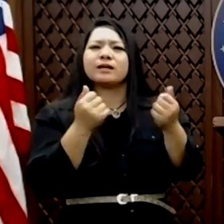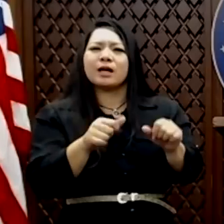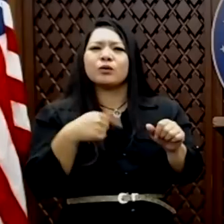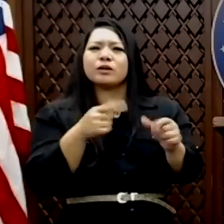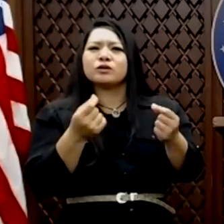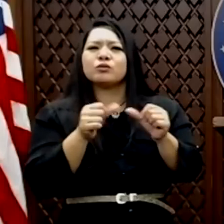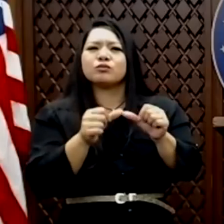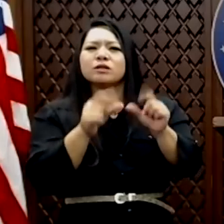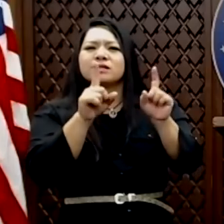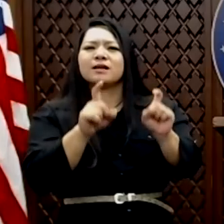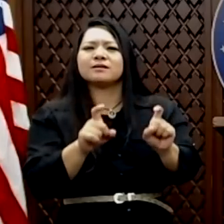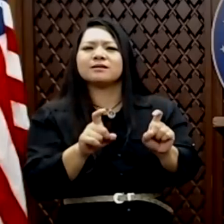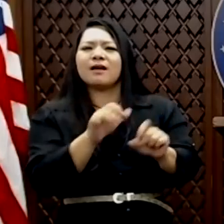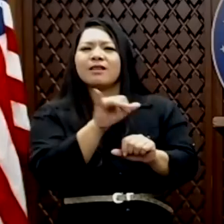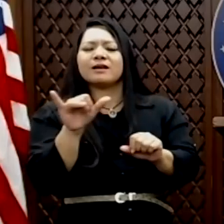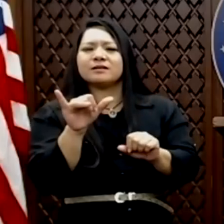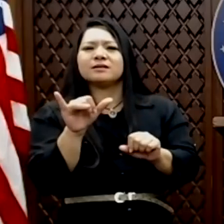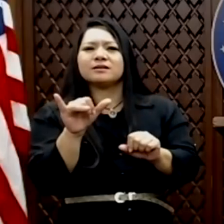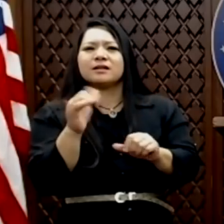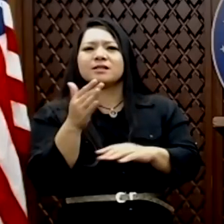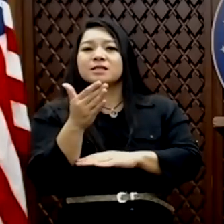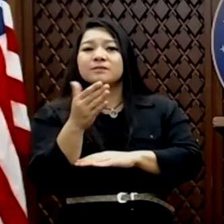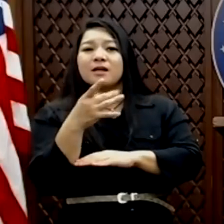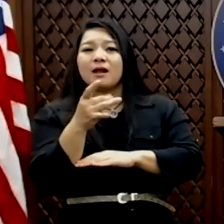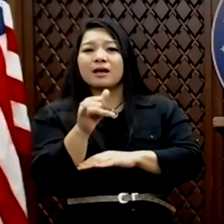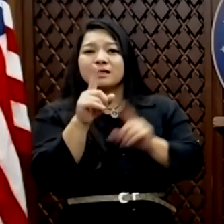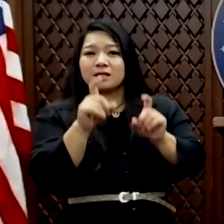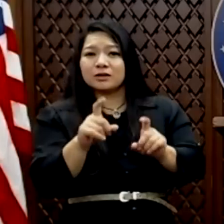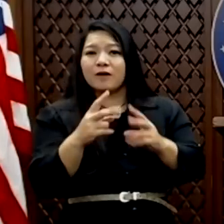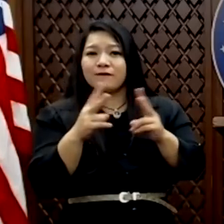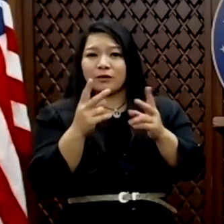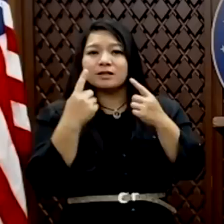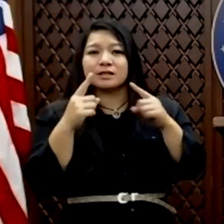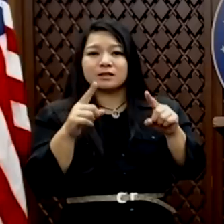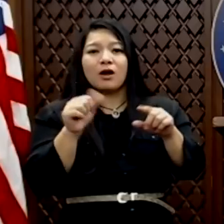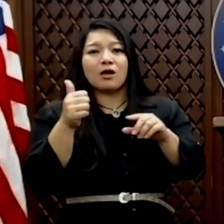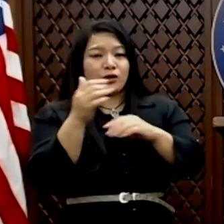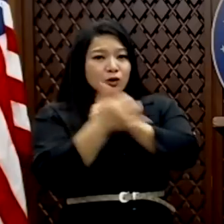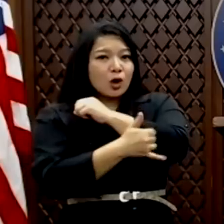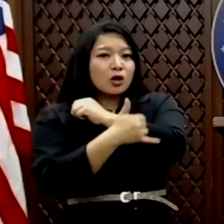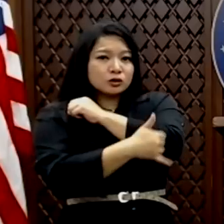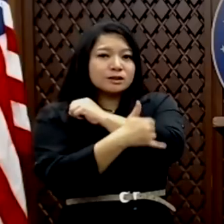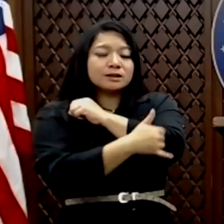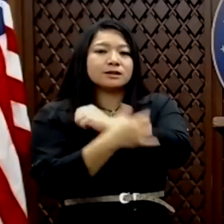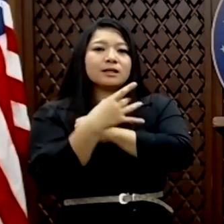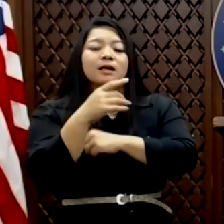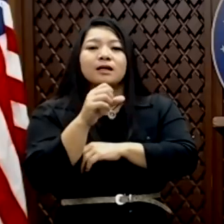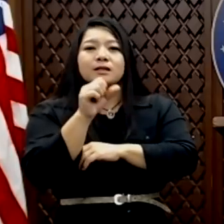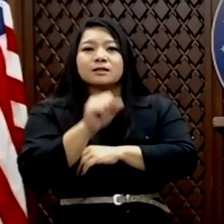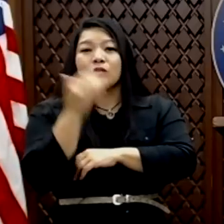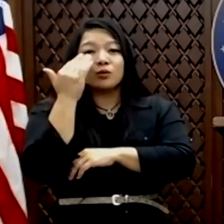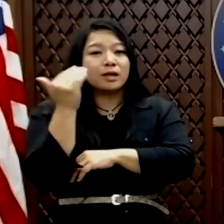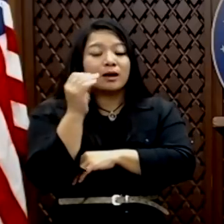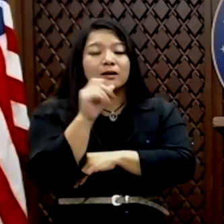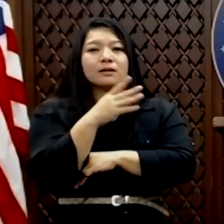testing, because it seems to me that testing has been very successful in other countries such as South Korea. And I